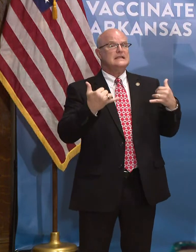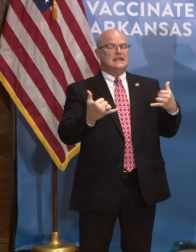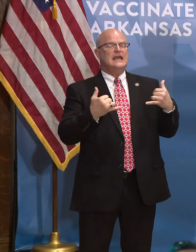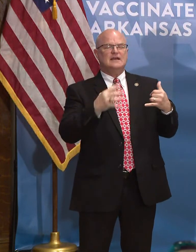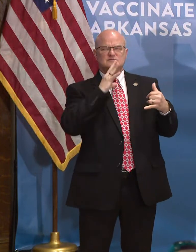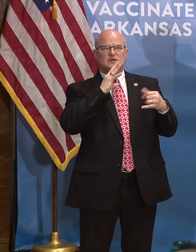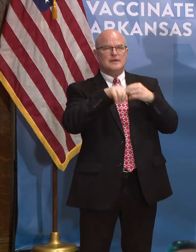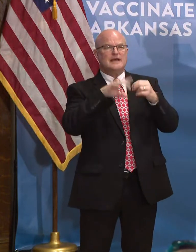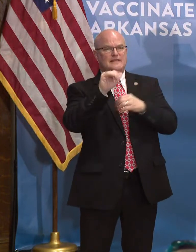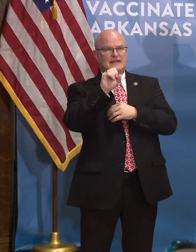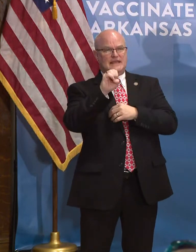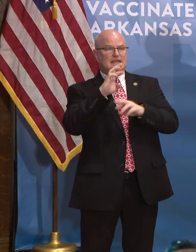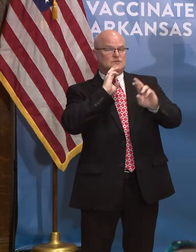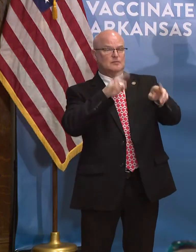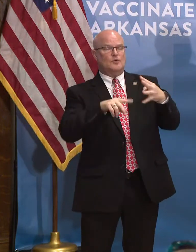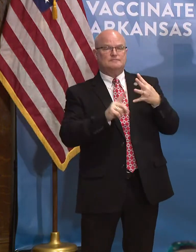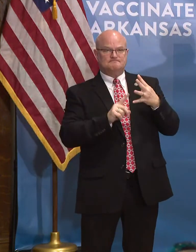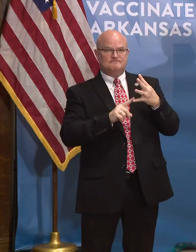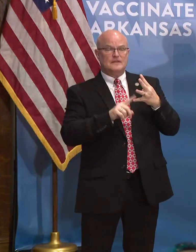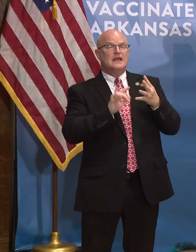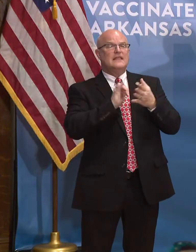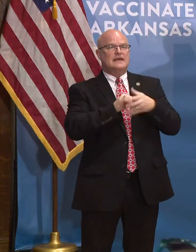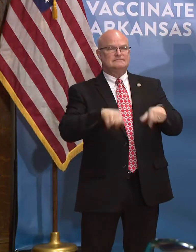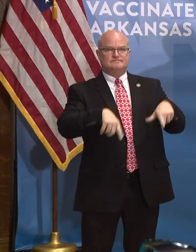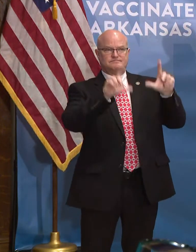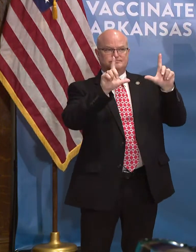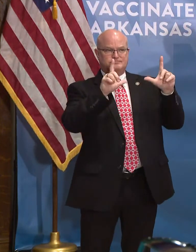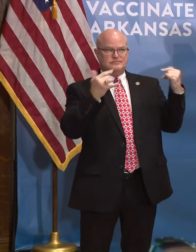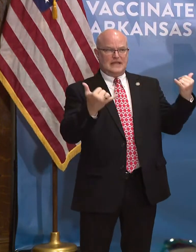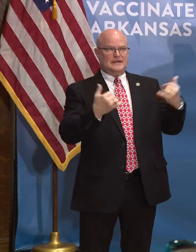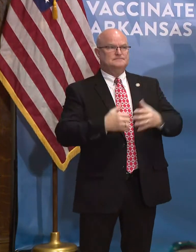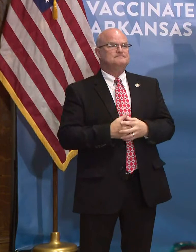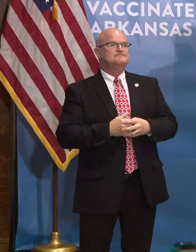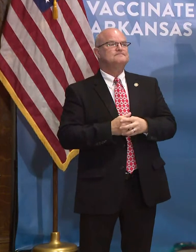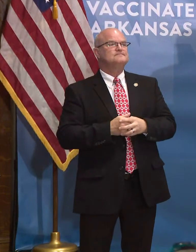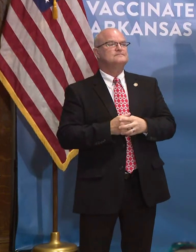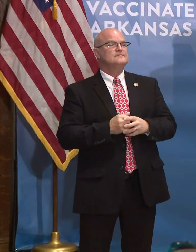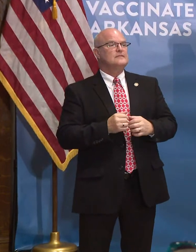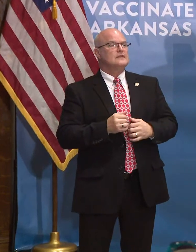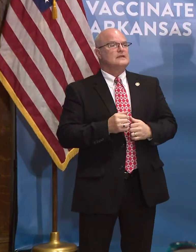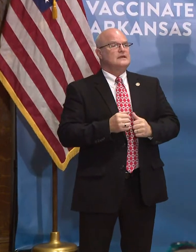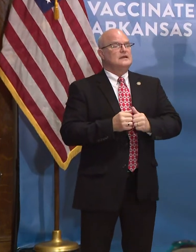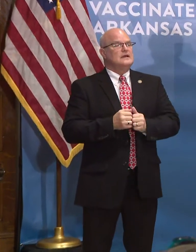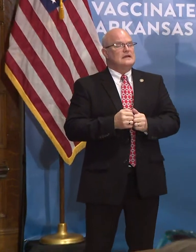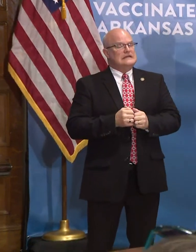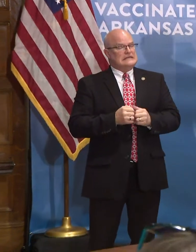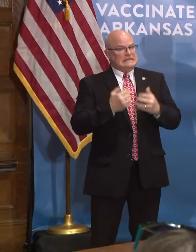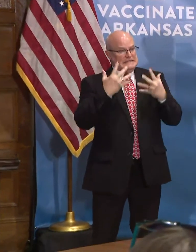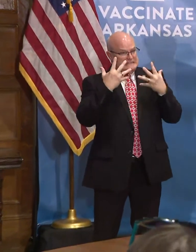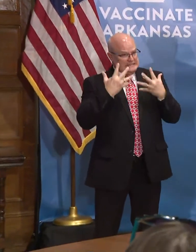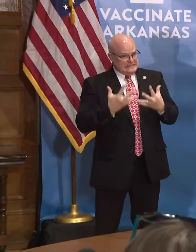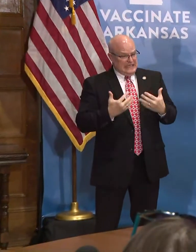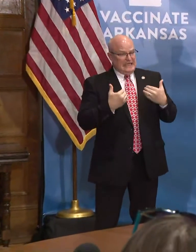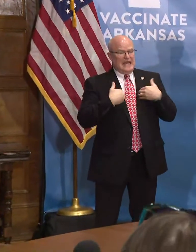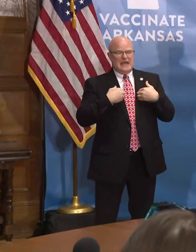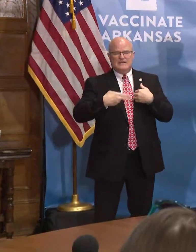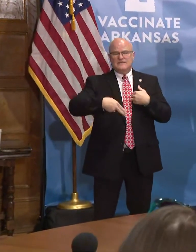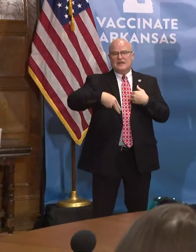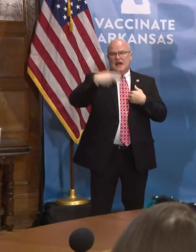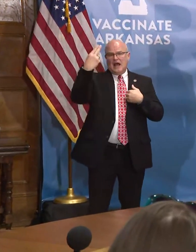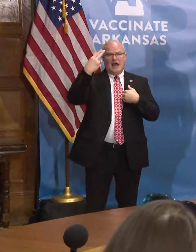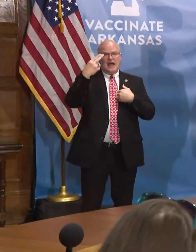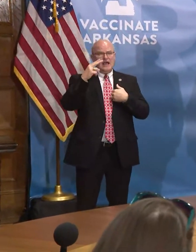case report that we'll put up on the screen. And today, sadly, we have the